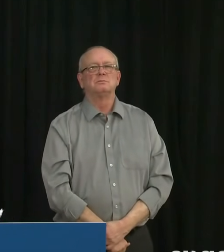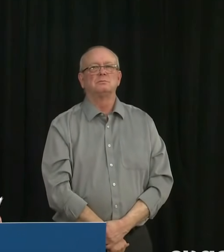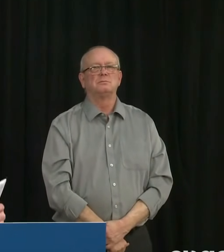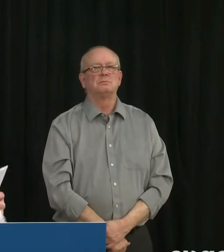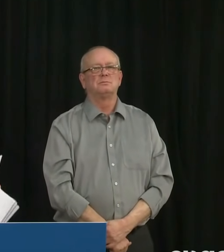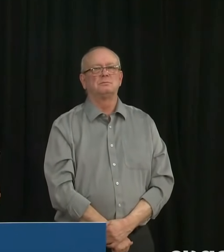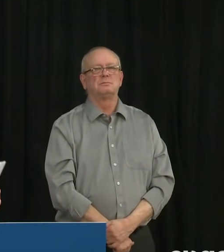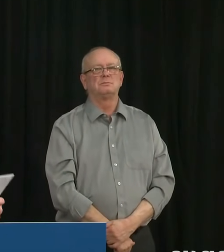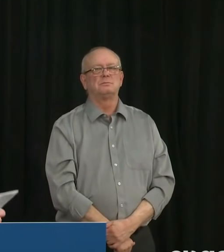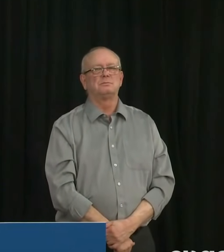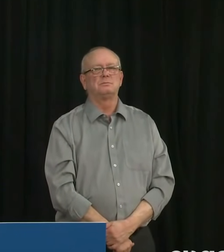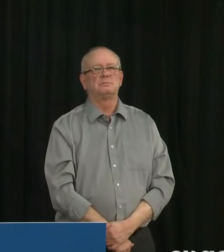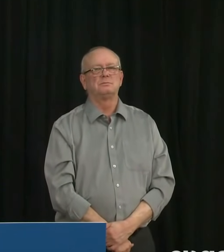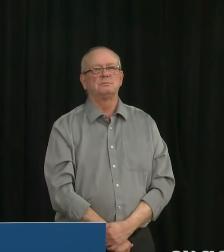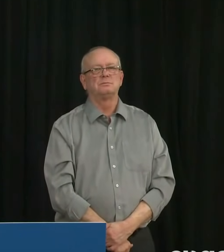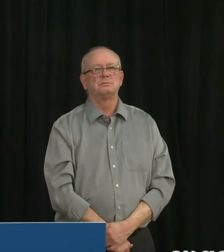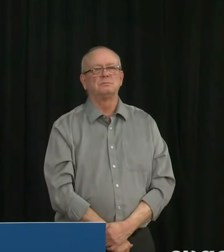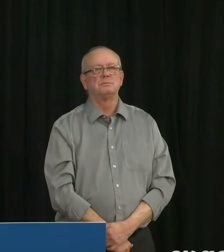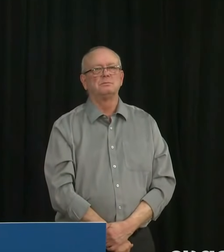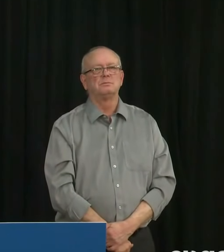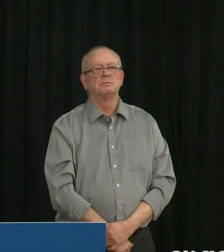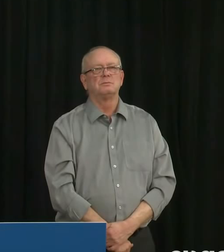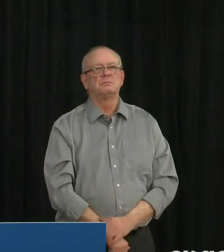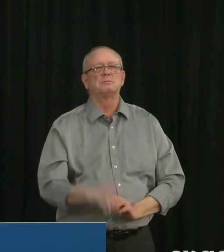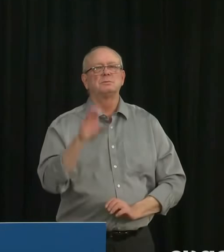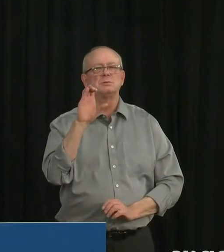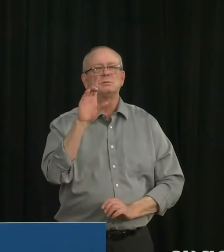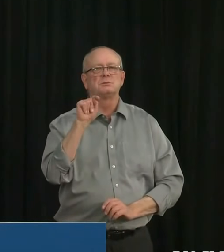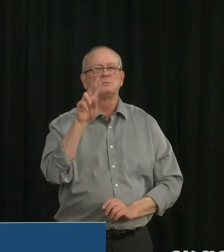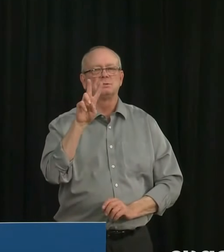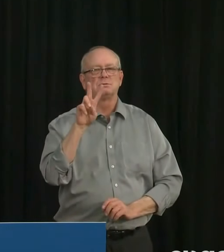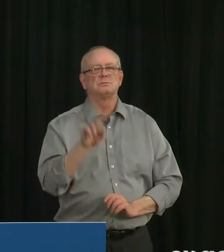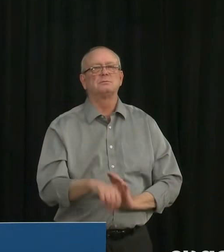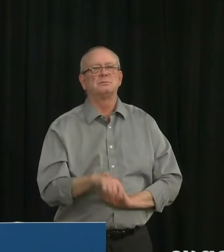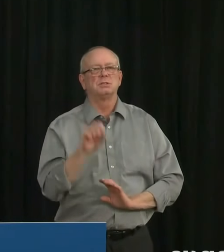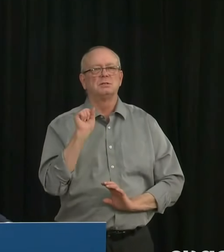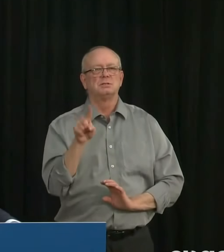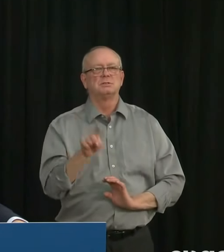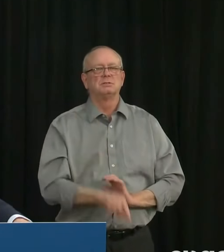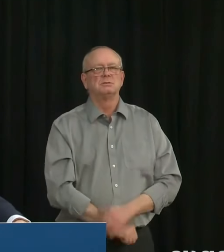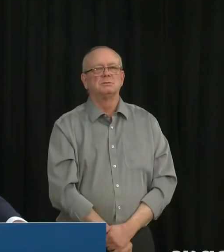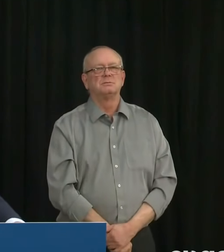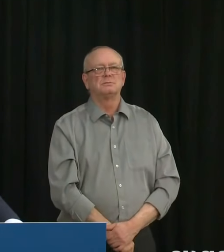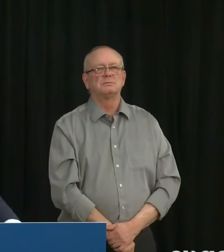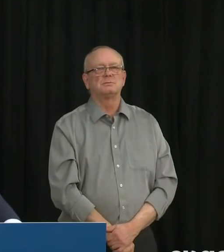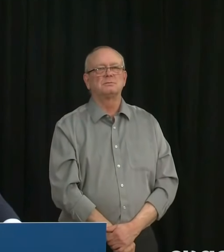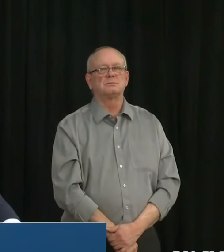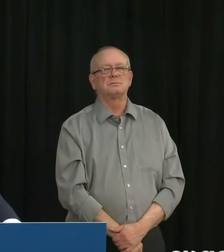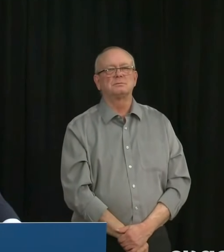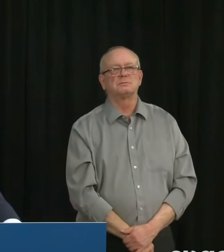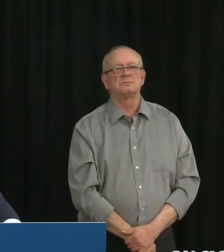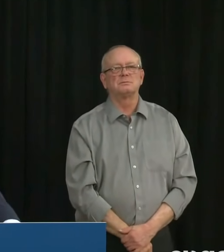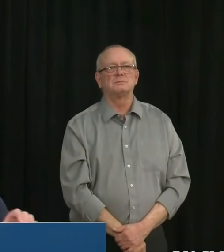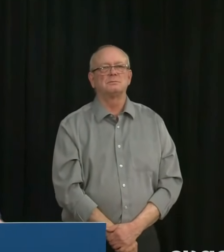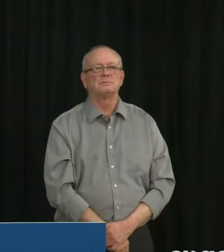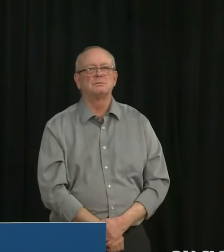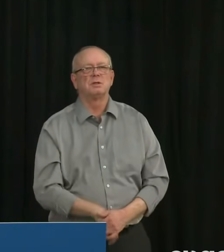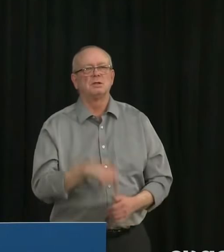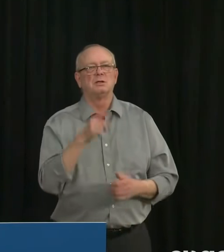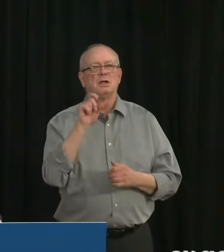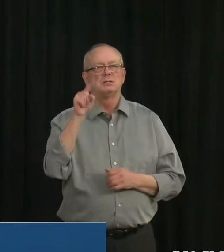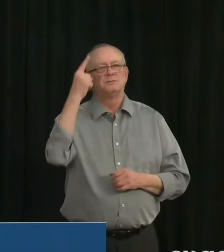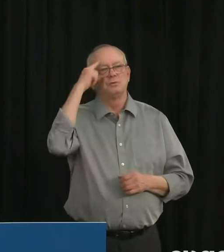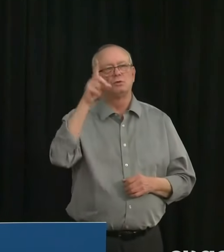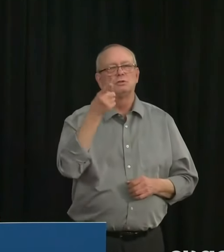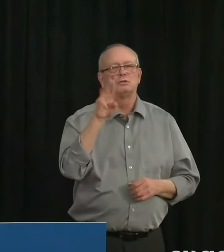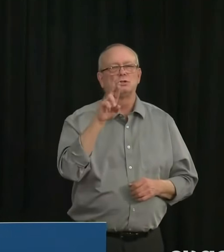Yes, the first question is Kevin Nimick with CTV. Go ahead, Kevin. Hi, Kevin. Hi there. This is a question for Dr. Hinshaw. This is a